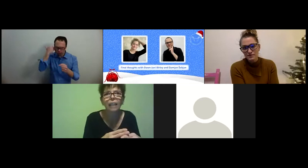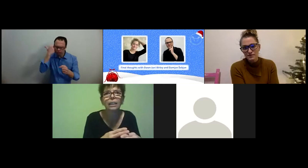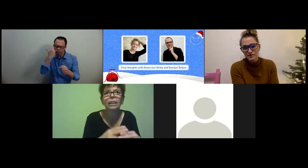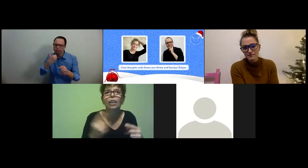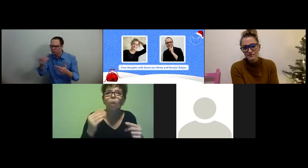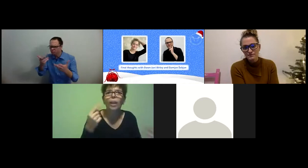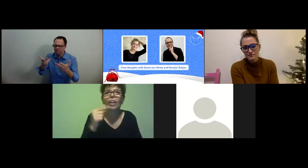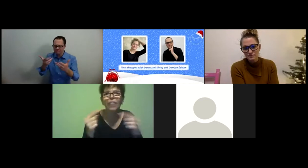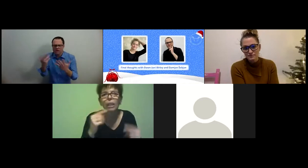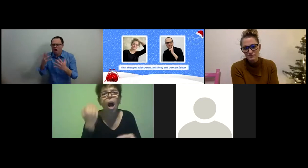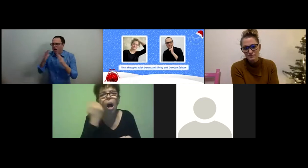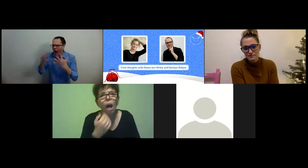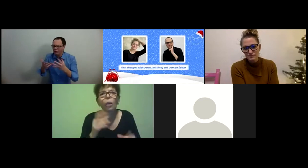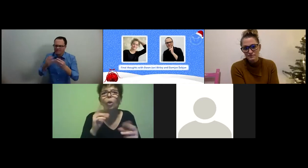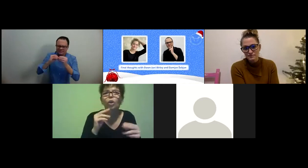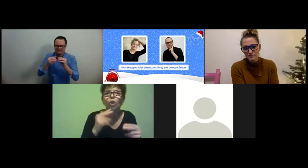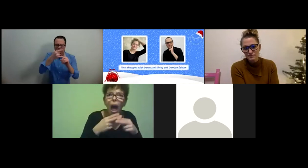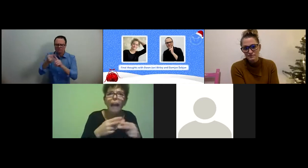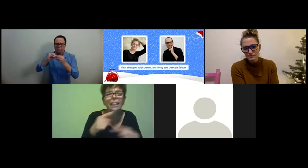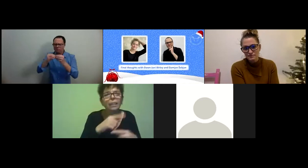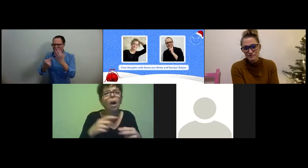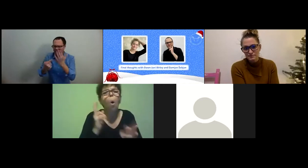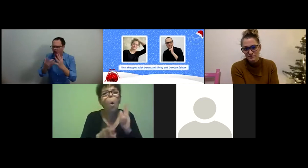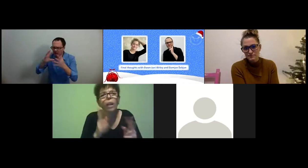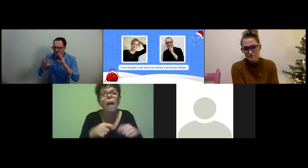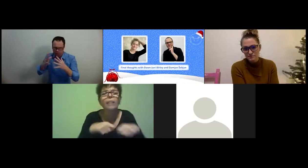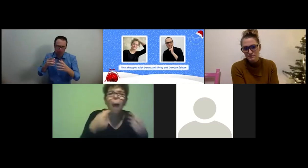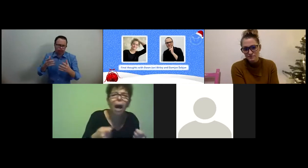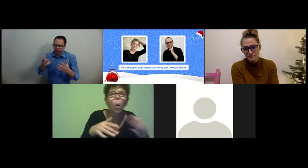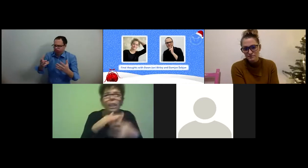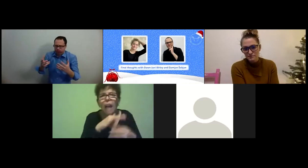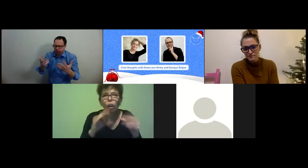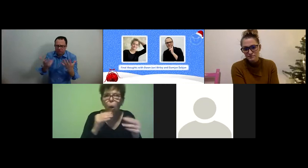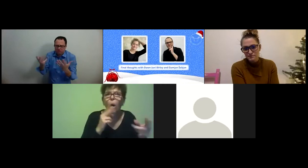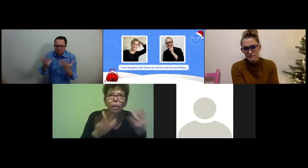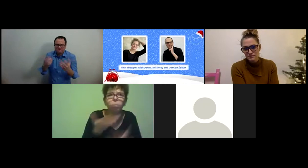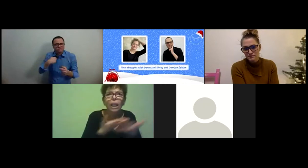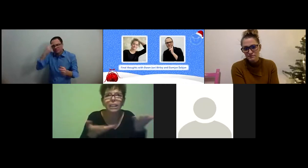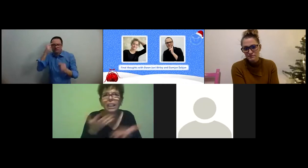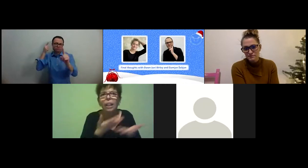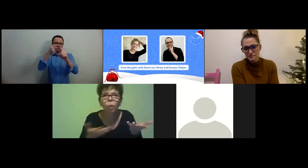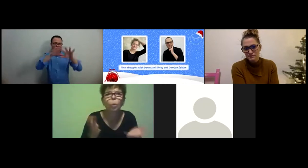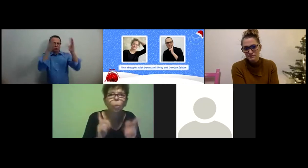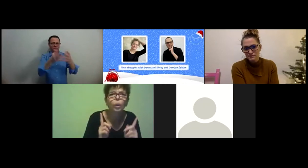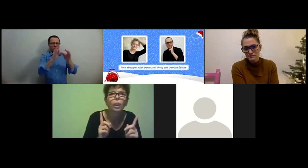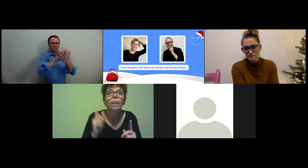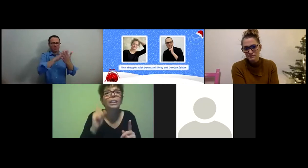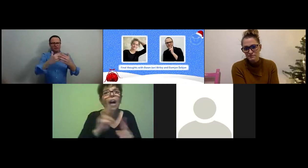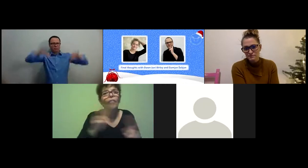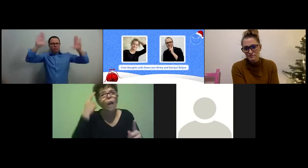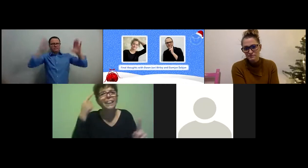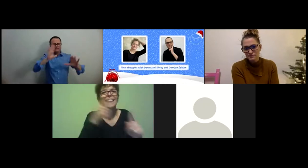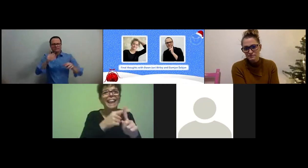the tech team for their cooperative way in which we've dealt with